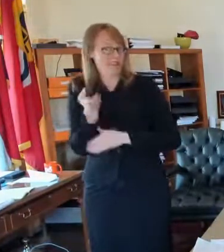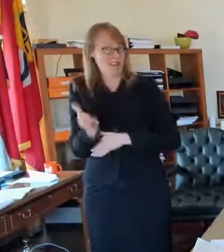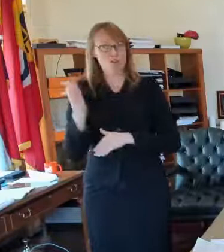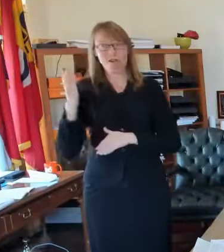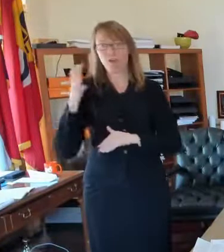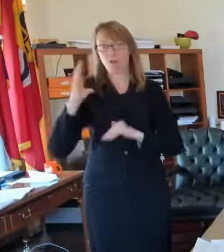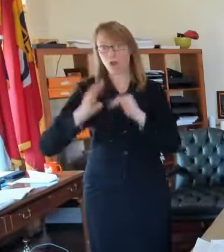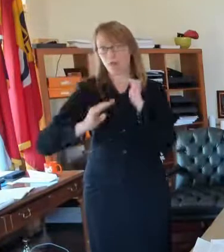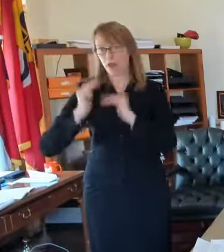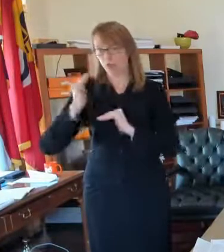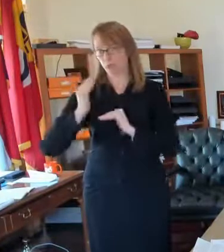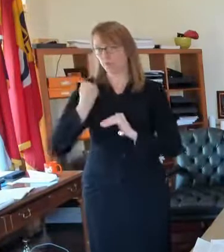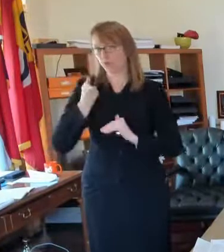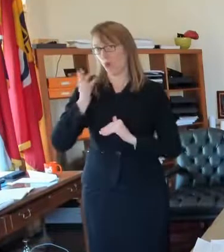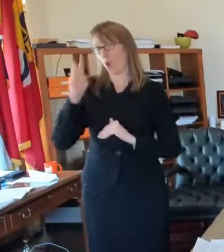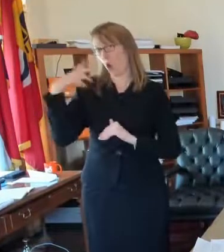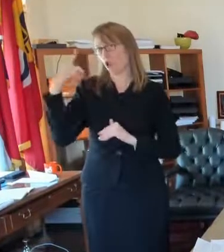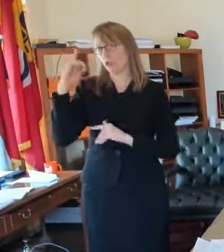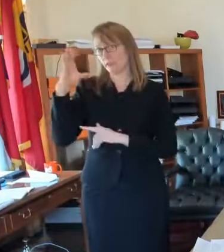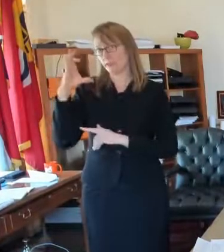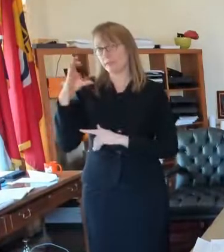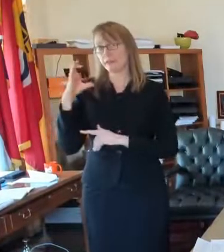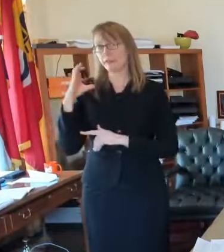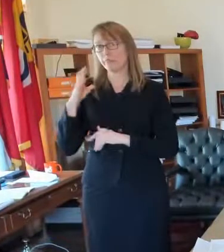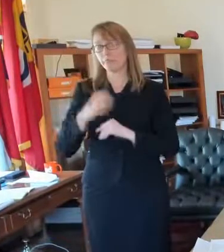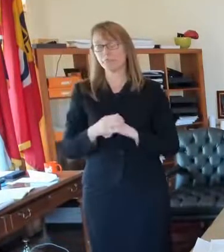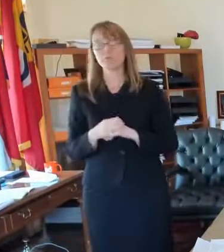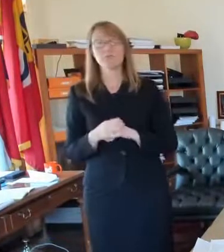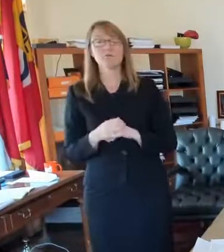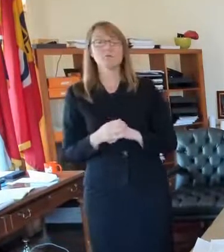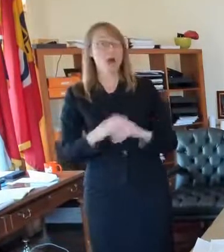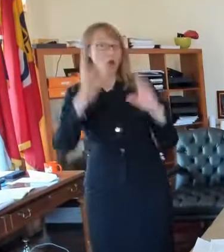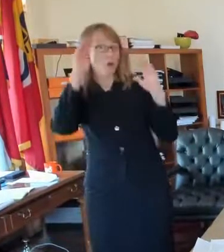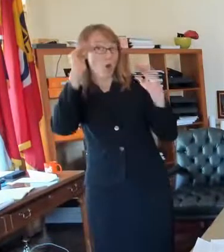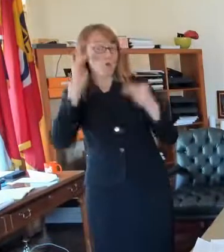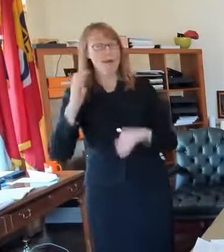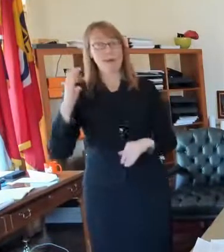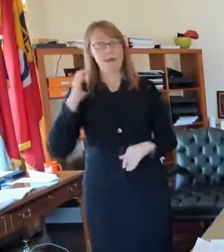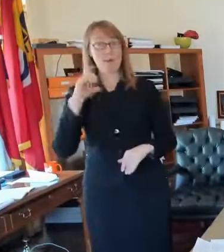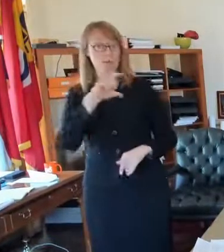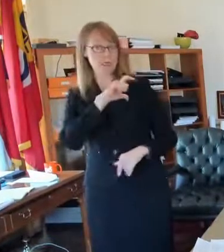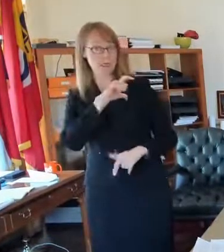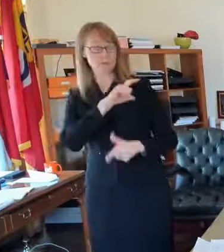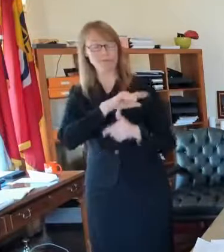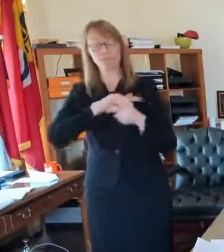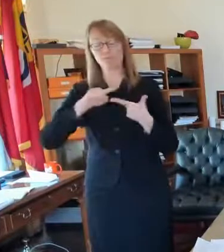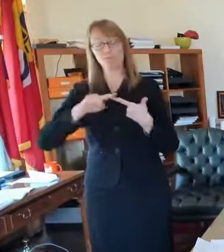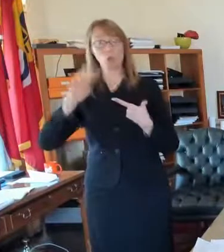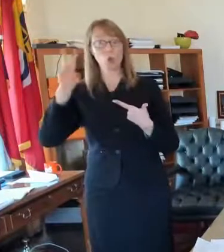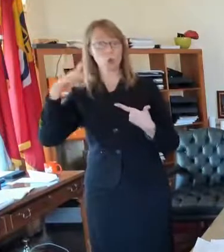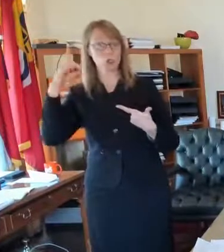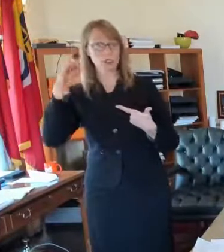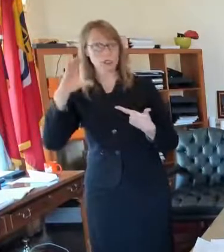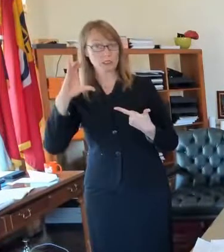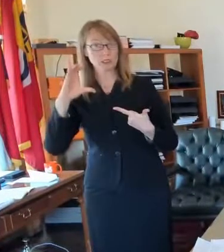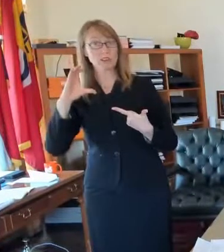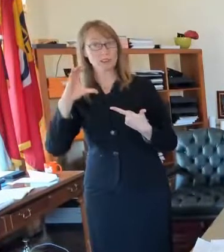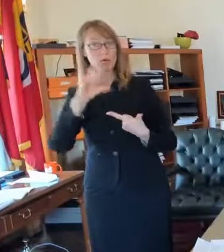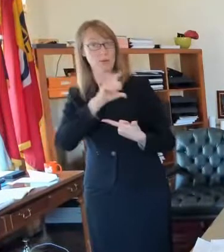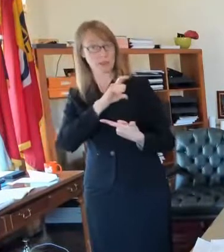I hope that Capitol Police, DC Police are able